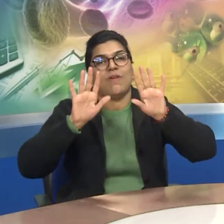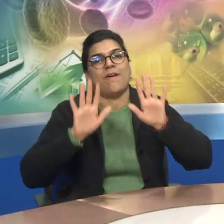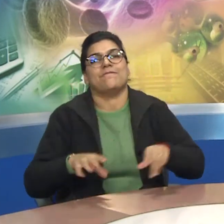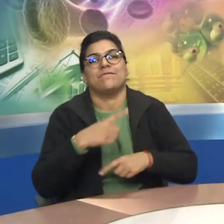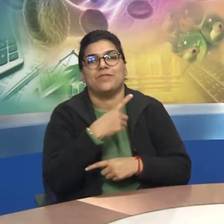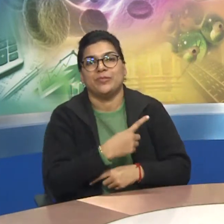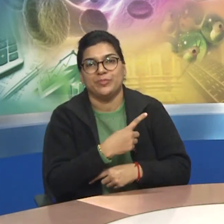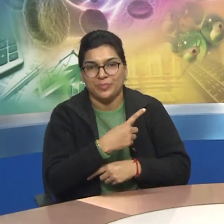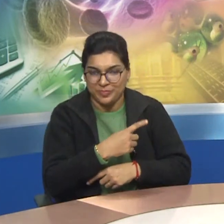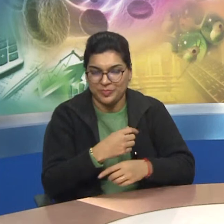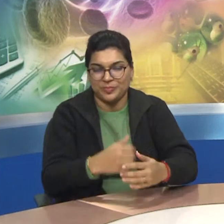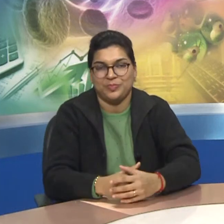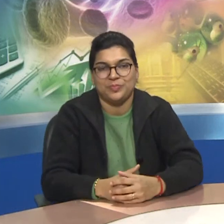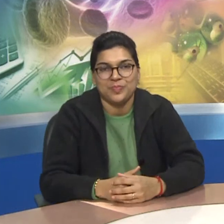year.